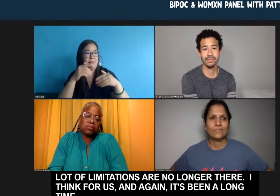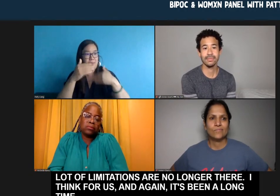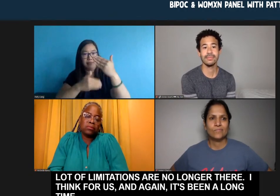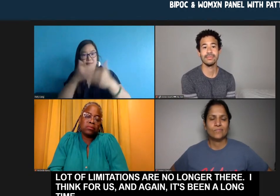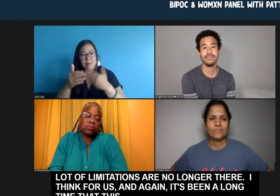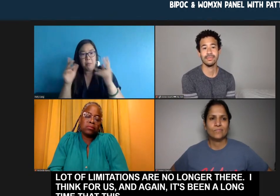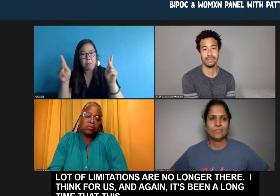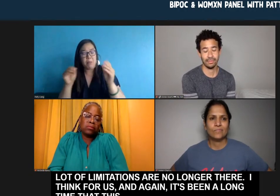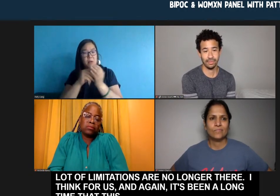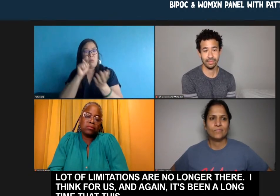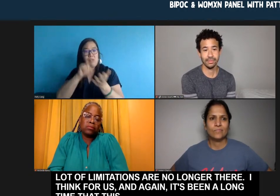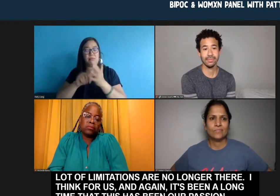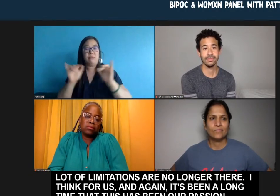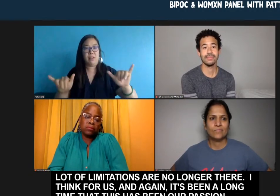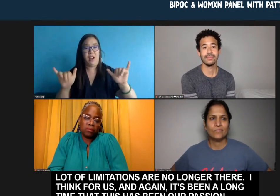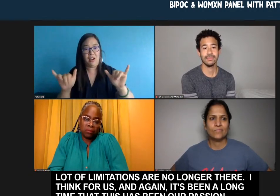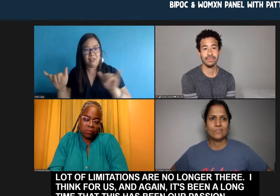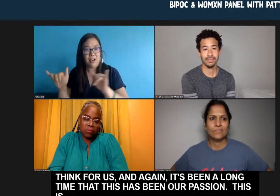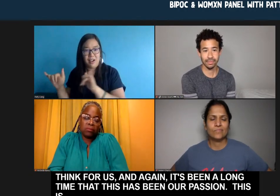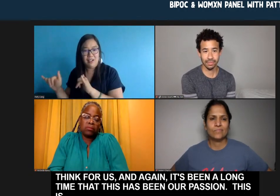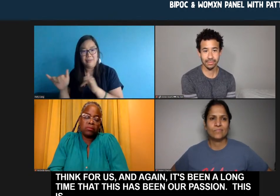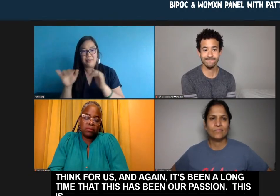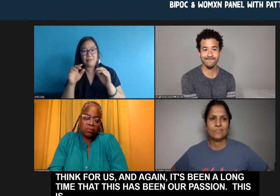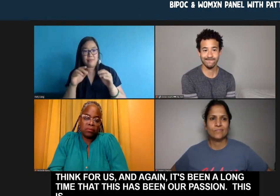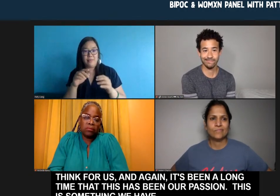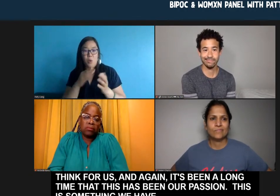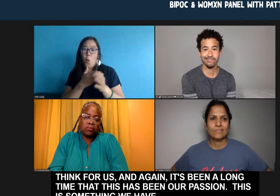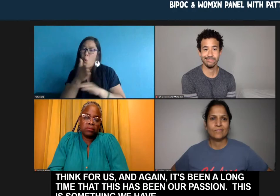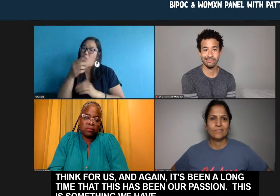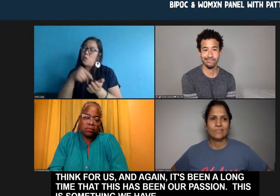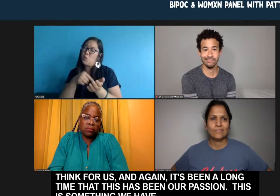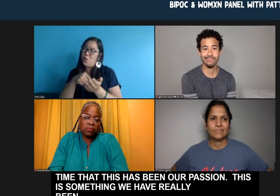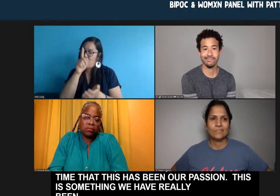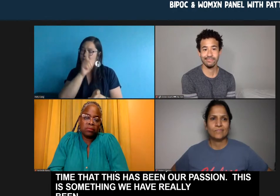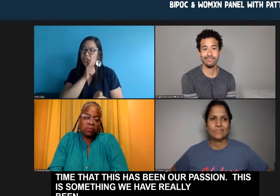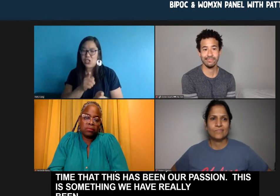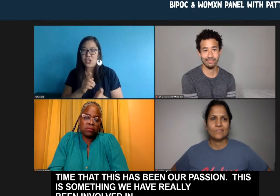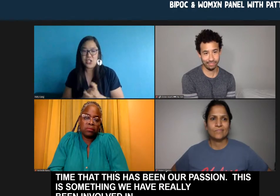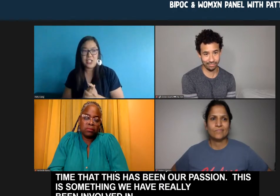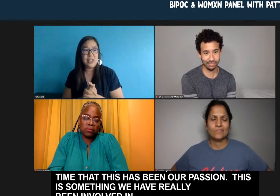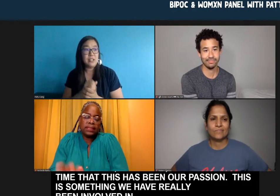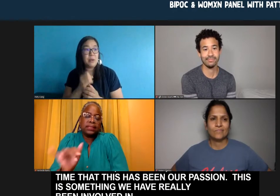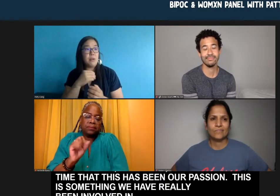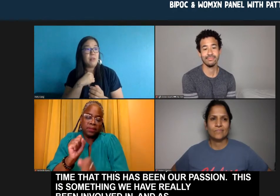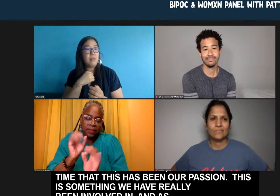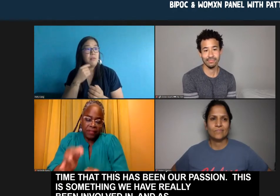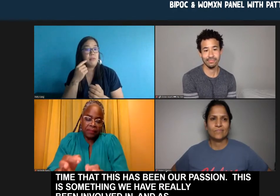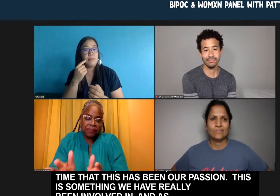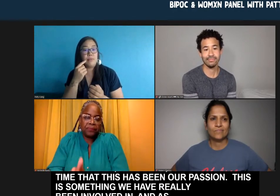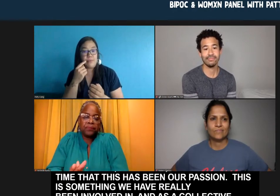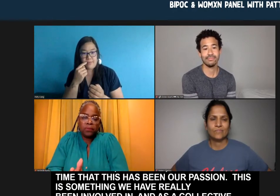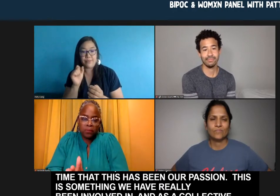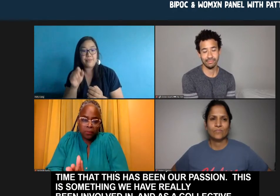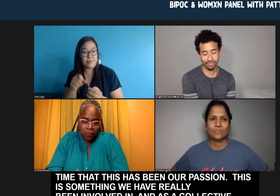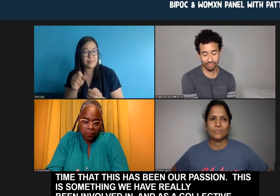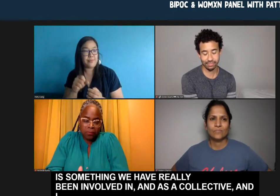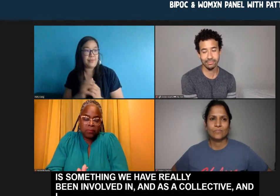we've really been involved in. And as a collective, and I think it's overdue for sure that we have the visibility and we